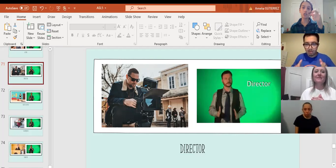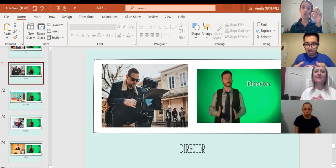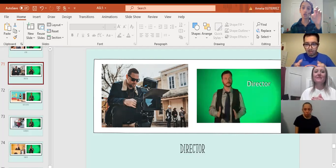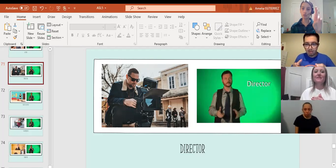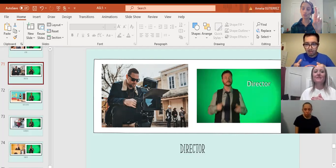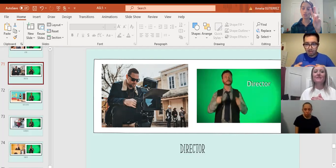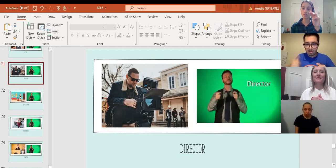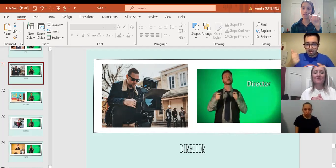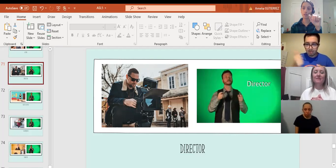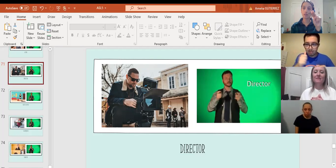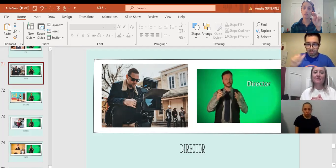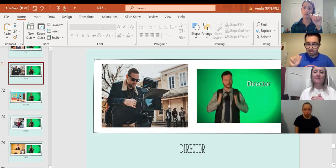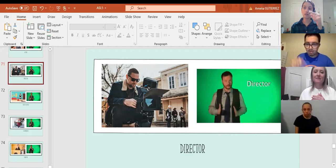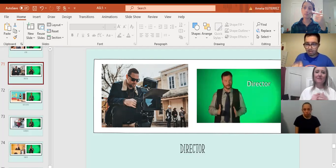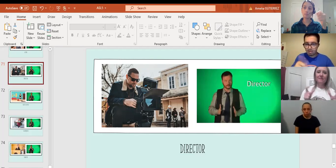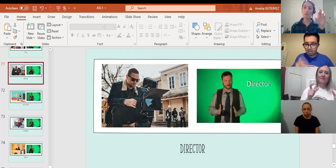manager.